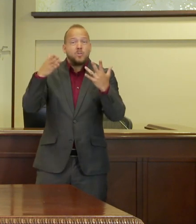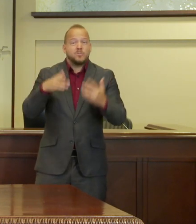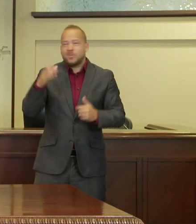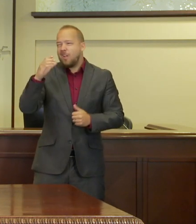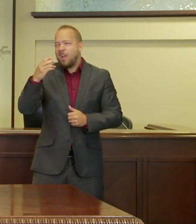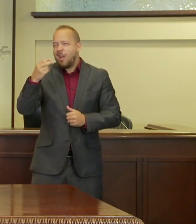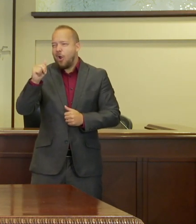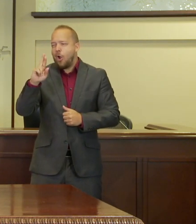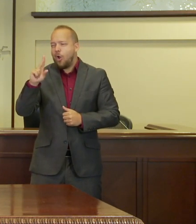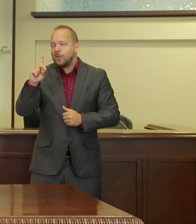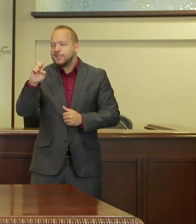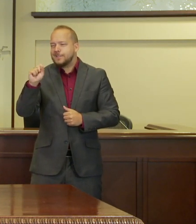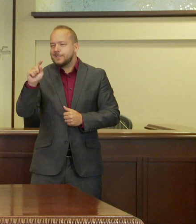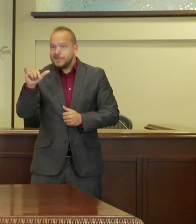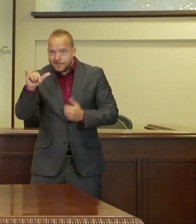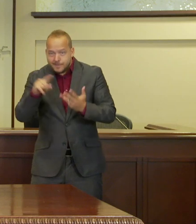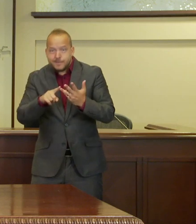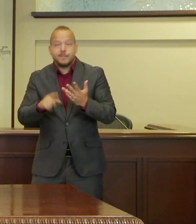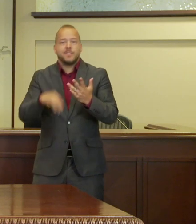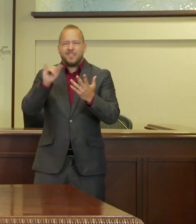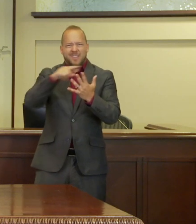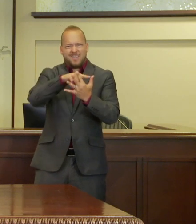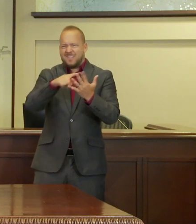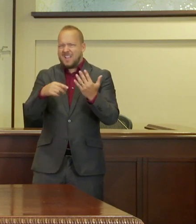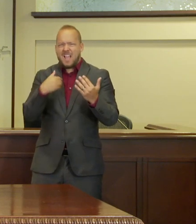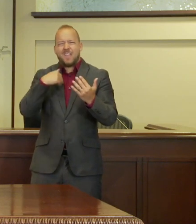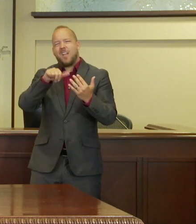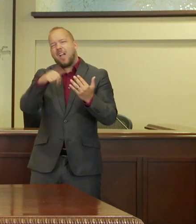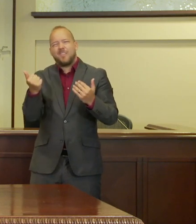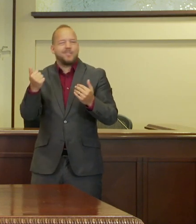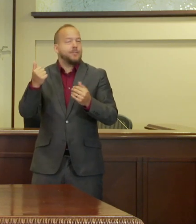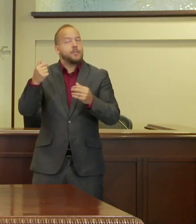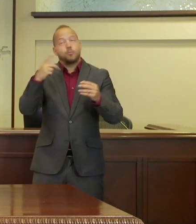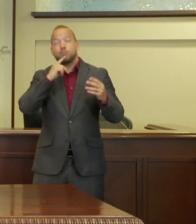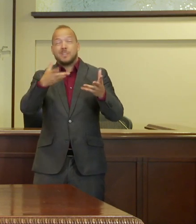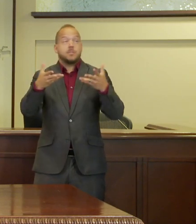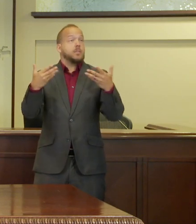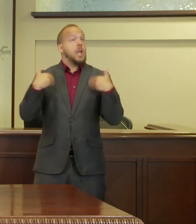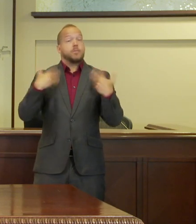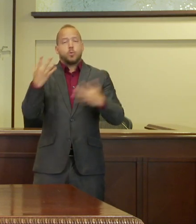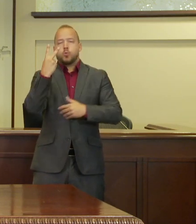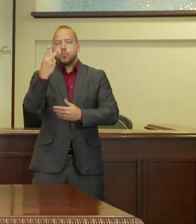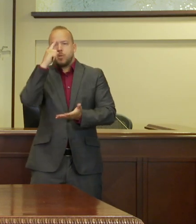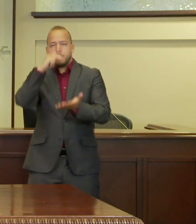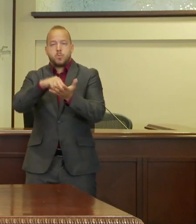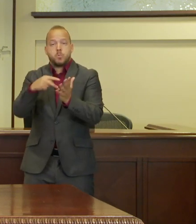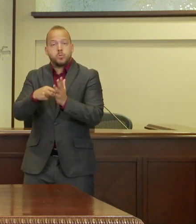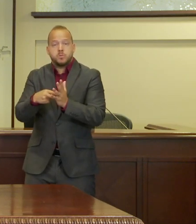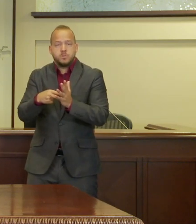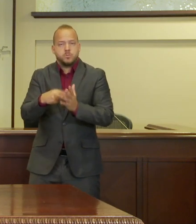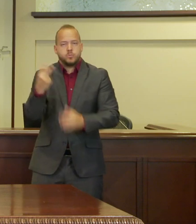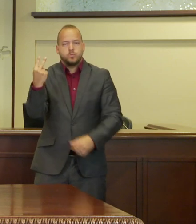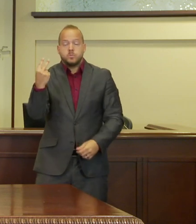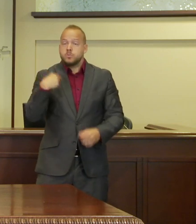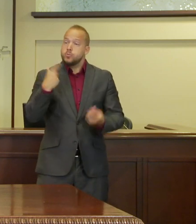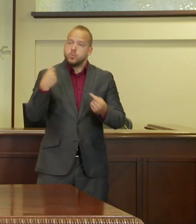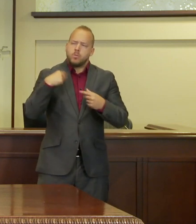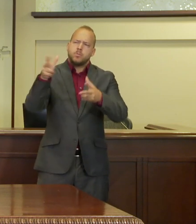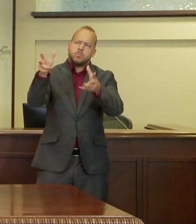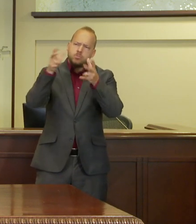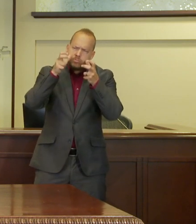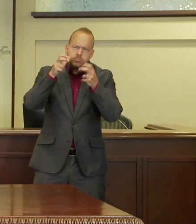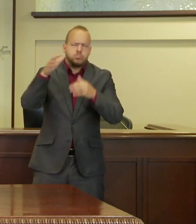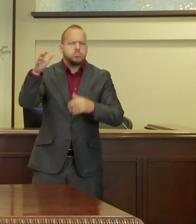had a dual purpose. First of all, to listen and hear and reflect on the needs from the